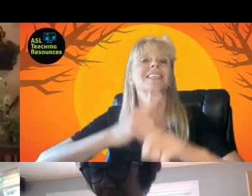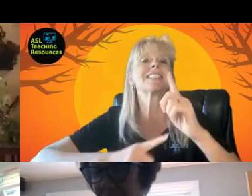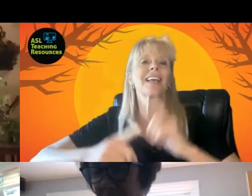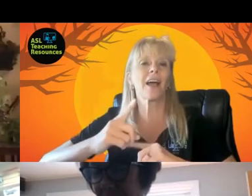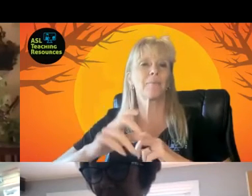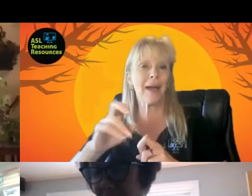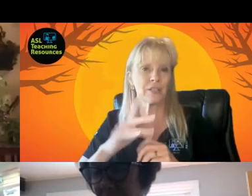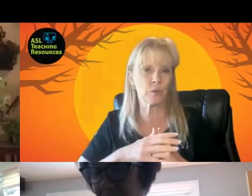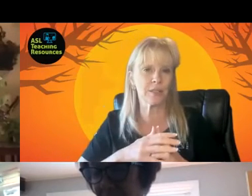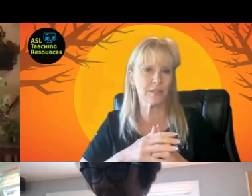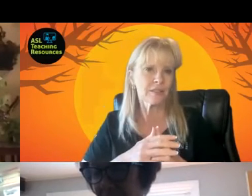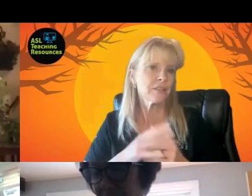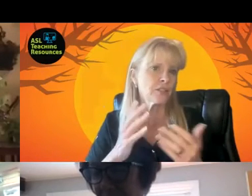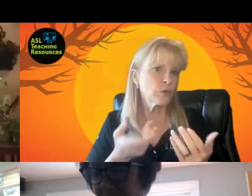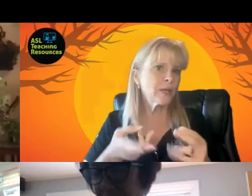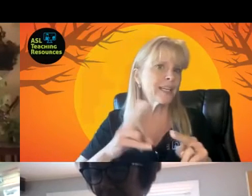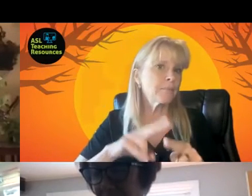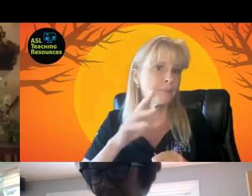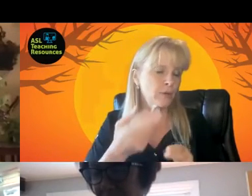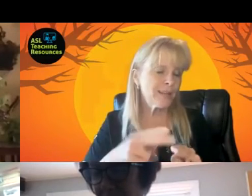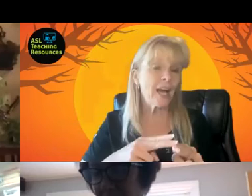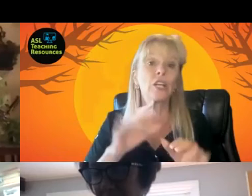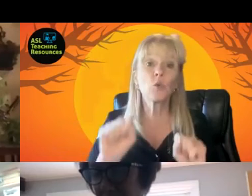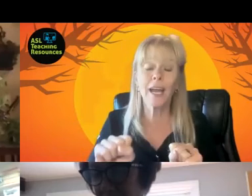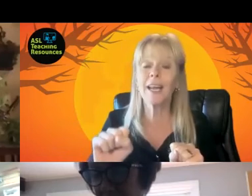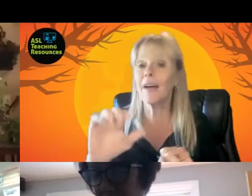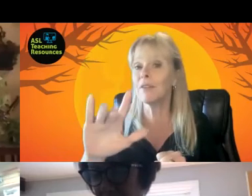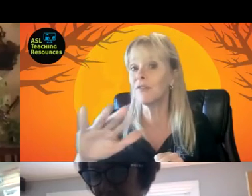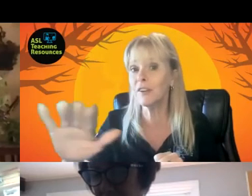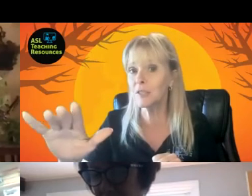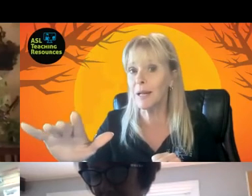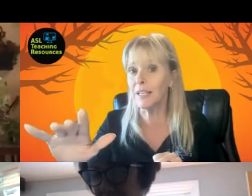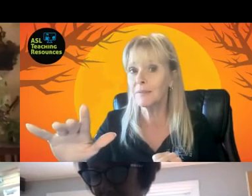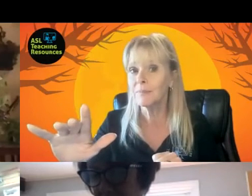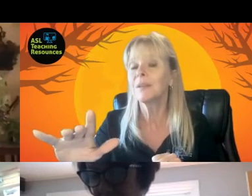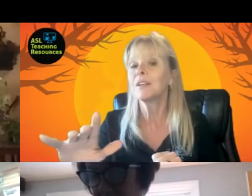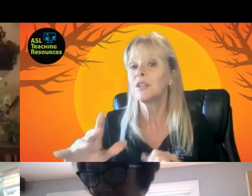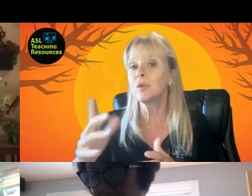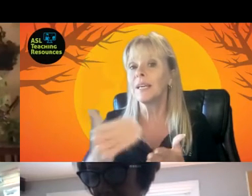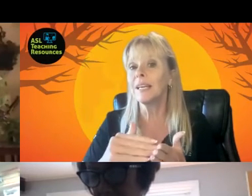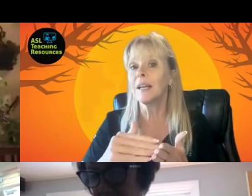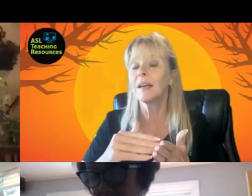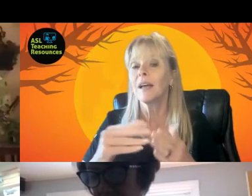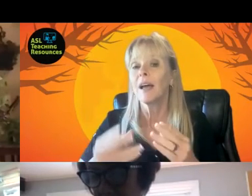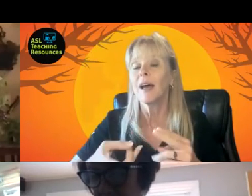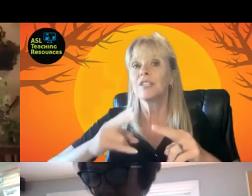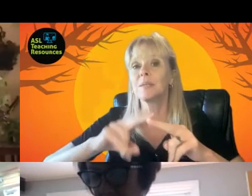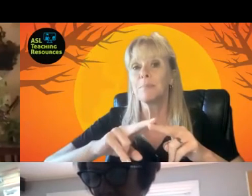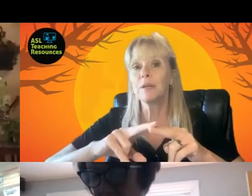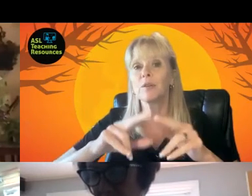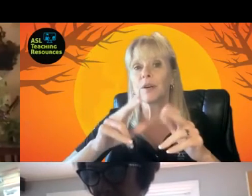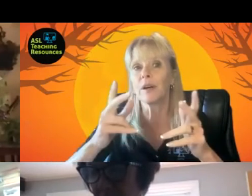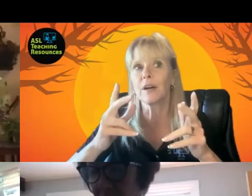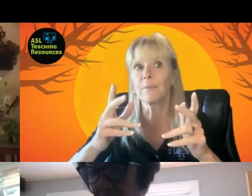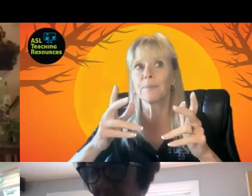then sign back to us to again build that. And you can have them finger spell it to again